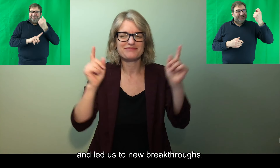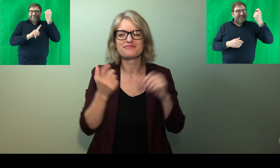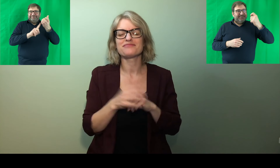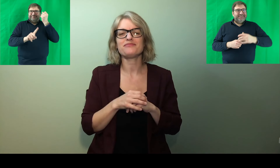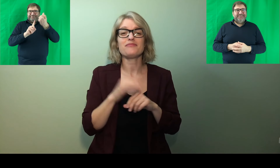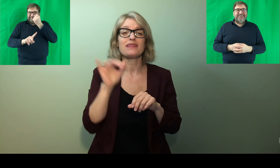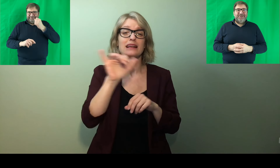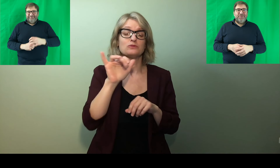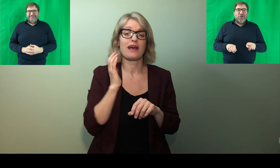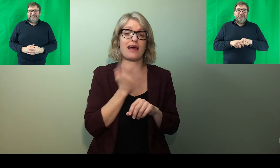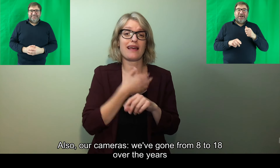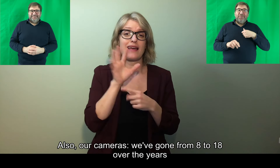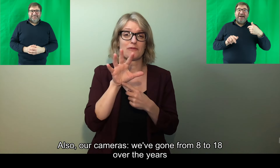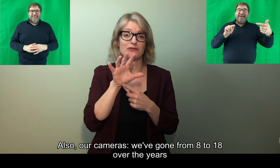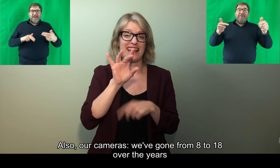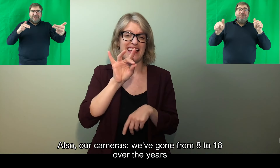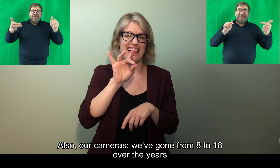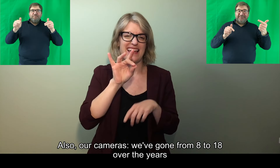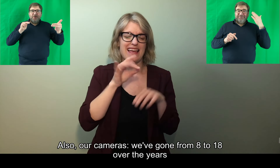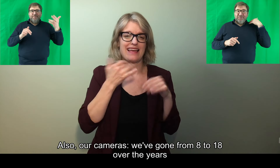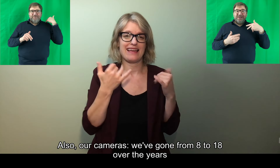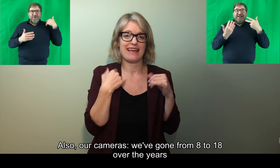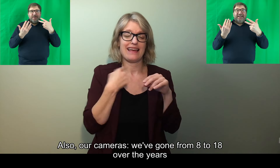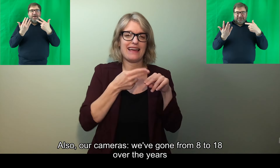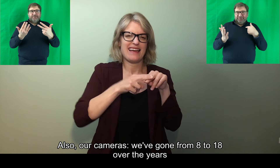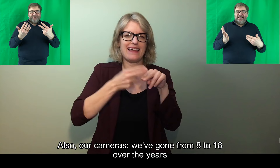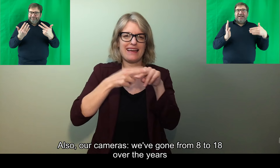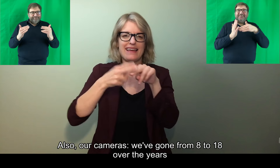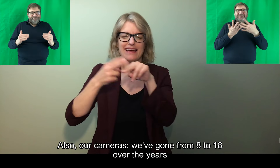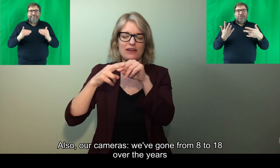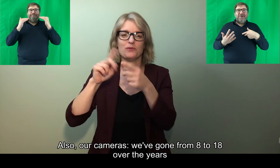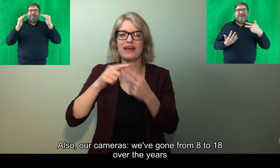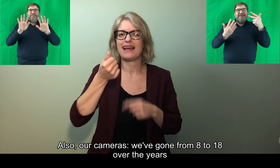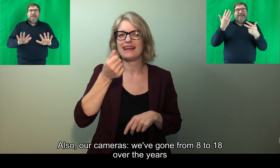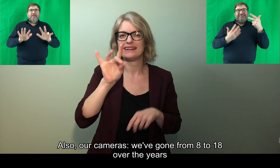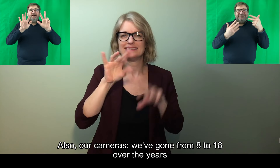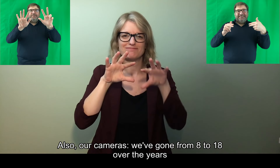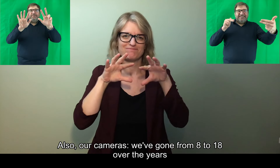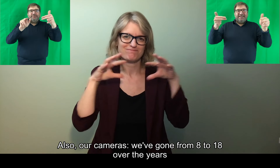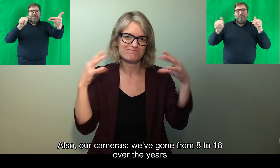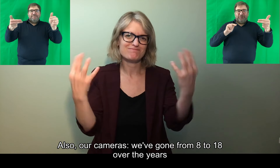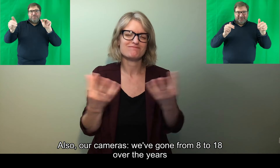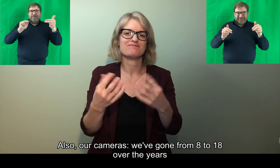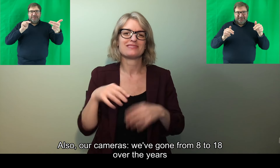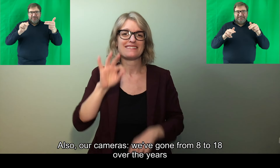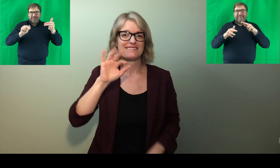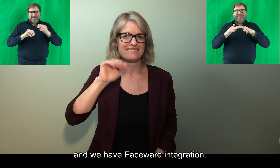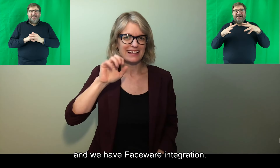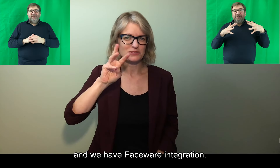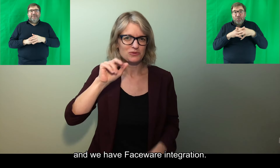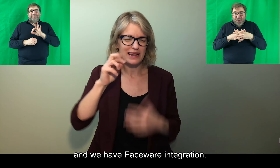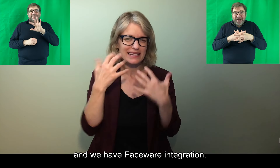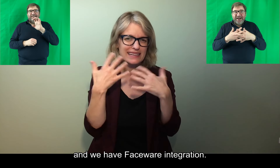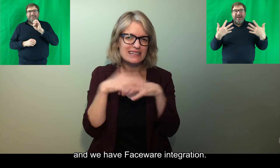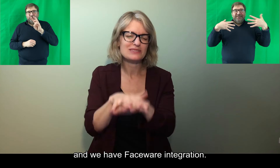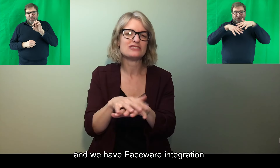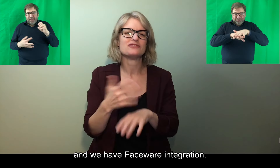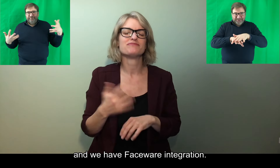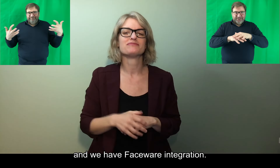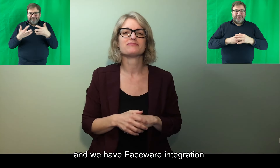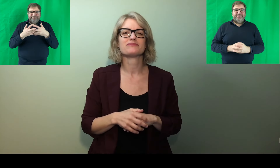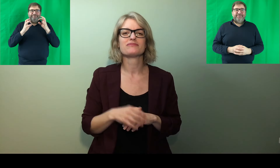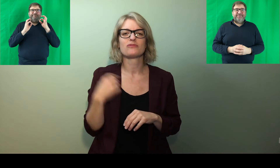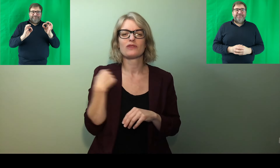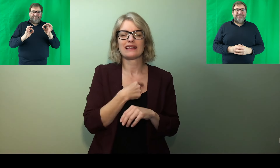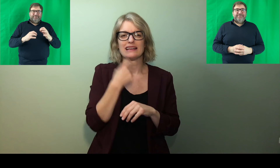breakthroughs. Also, our cameras, we've gone from 8 to 18 over the years, and we have faceware